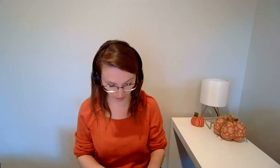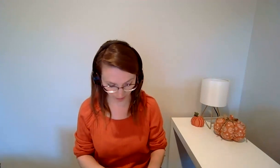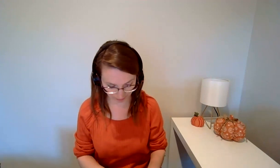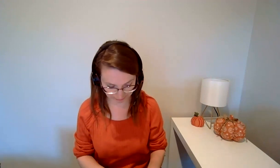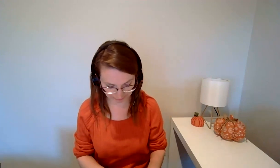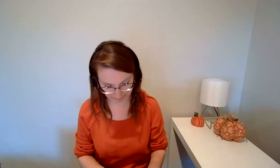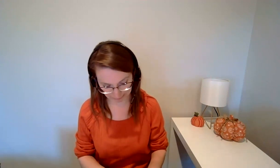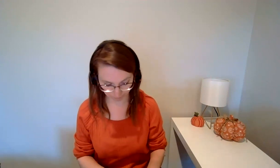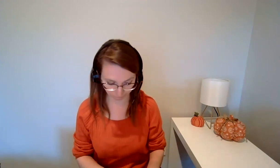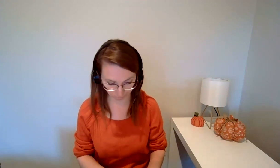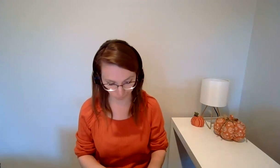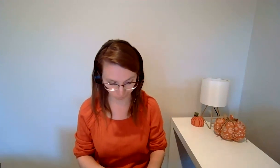Let's see.